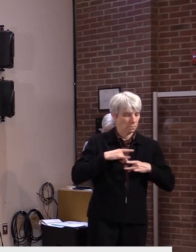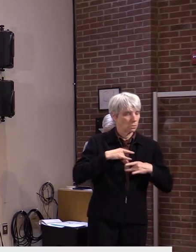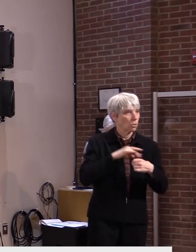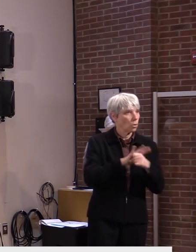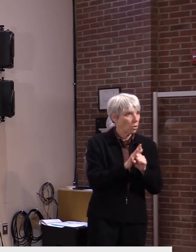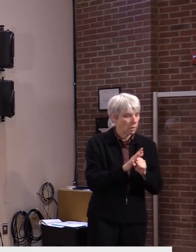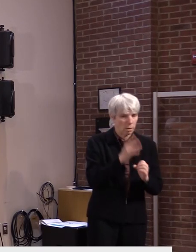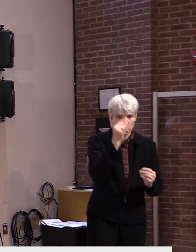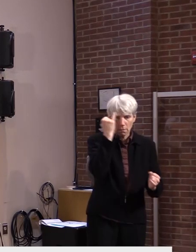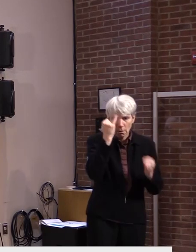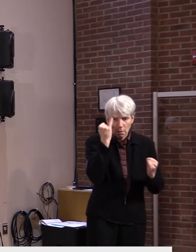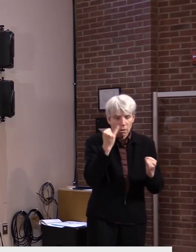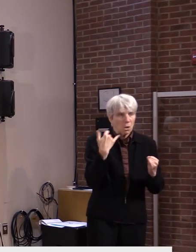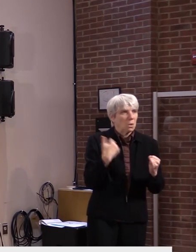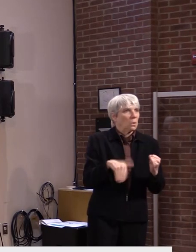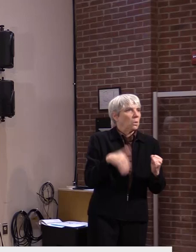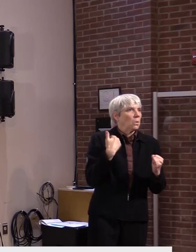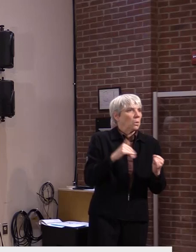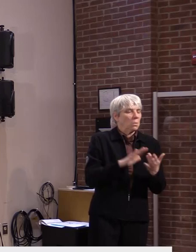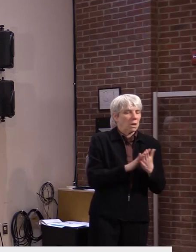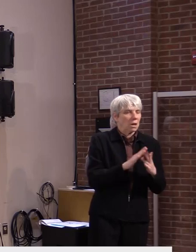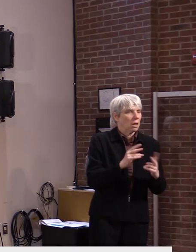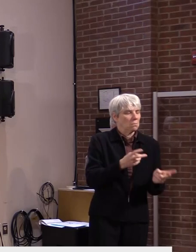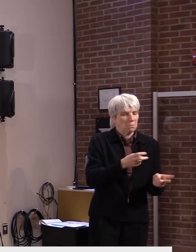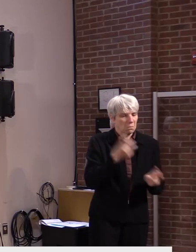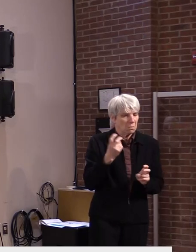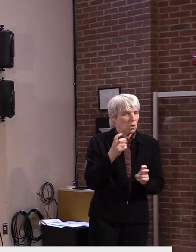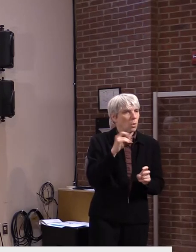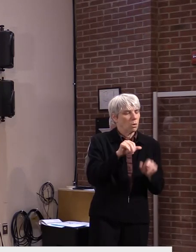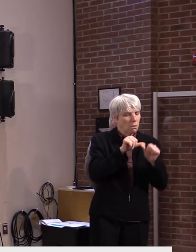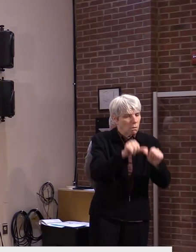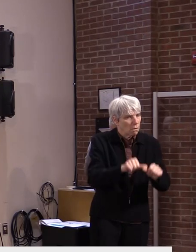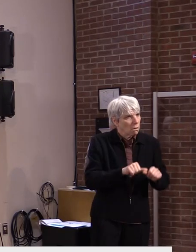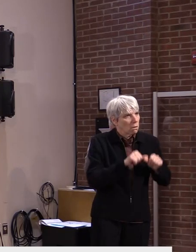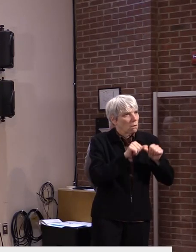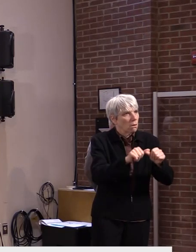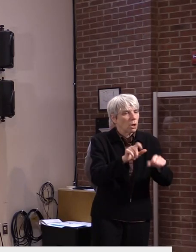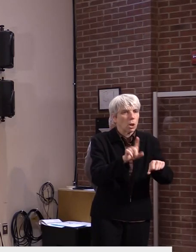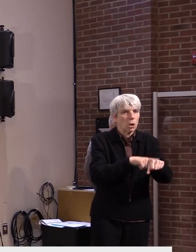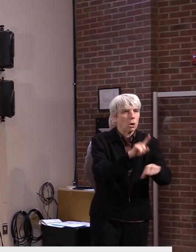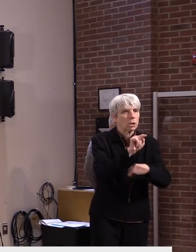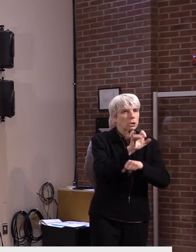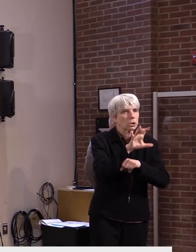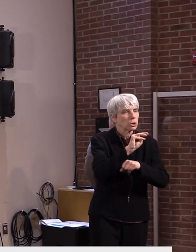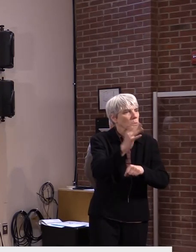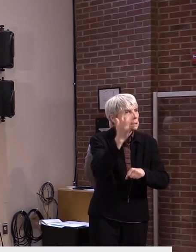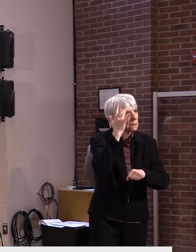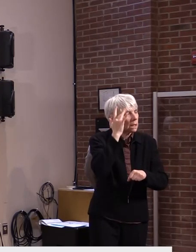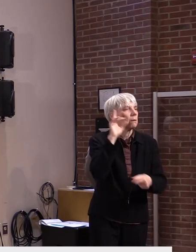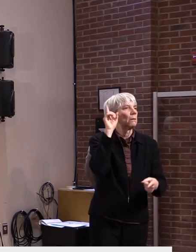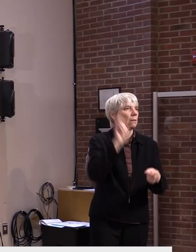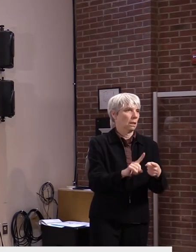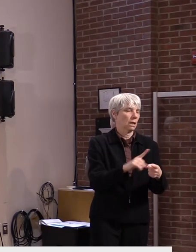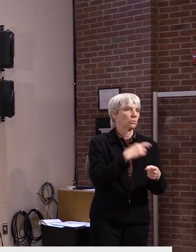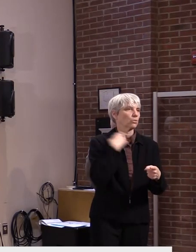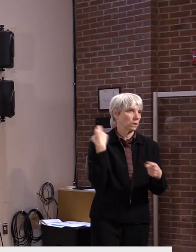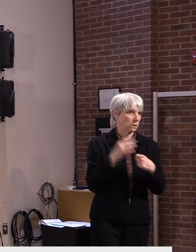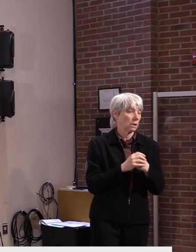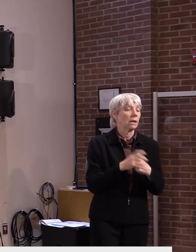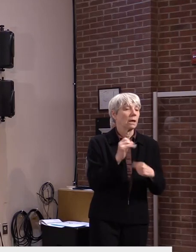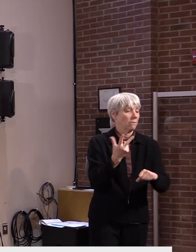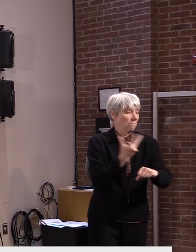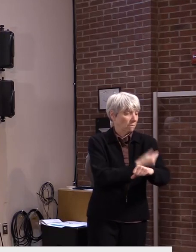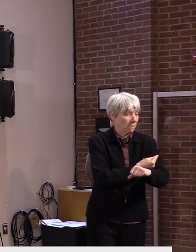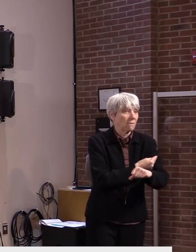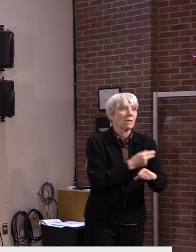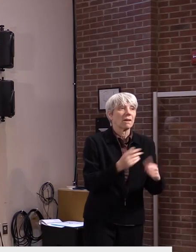complications, or having long-term effects from COVID. The vaccine can keep them safe, protect those around them, and